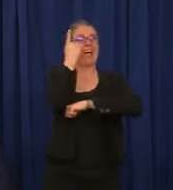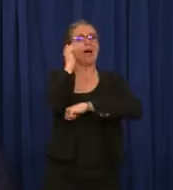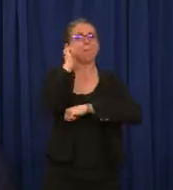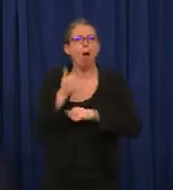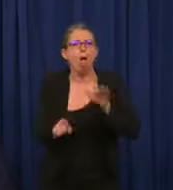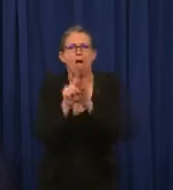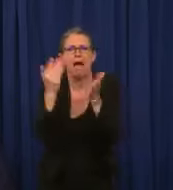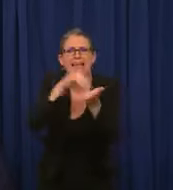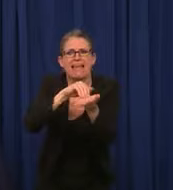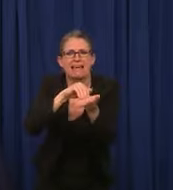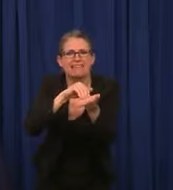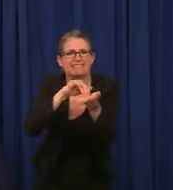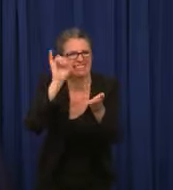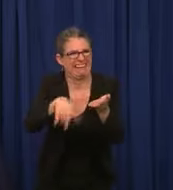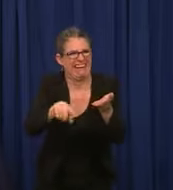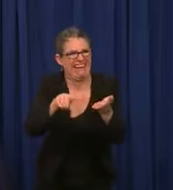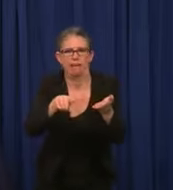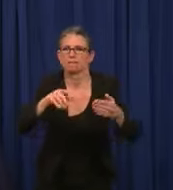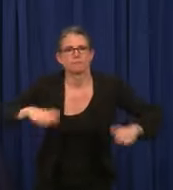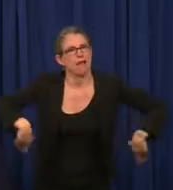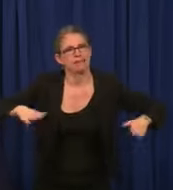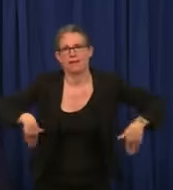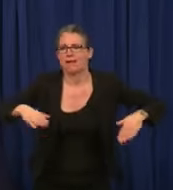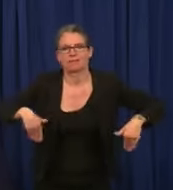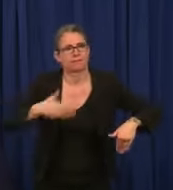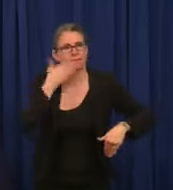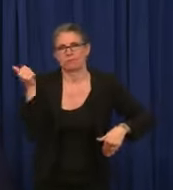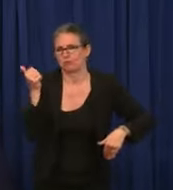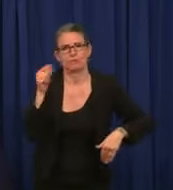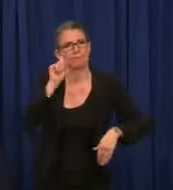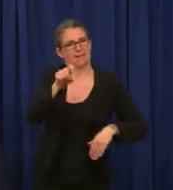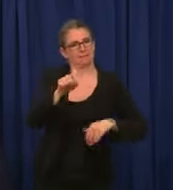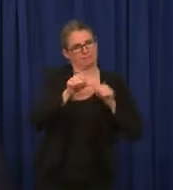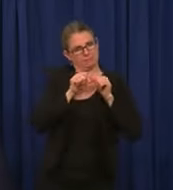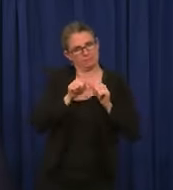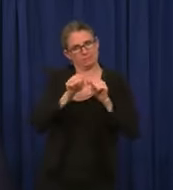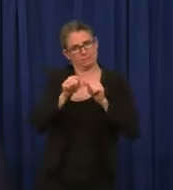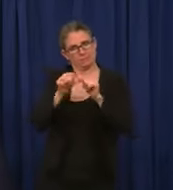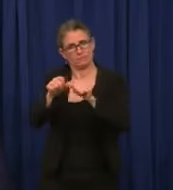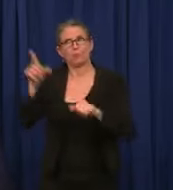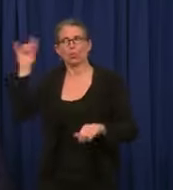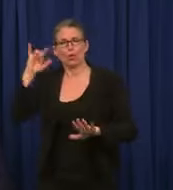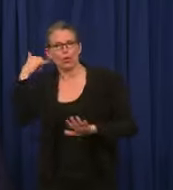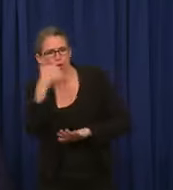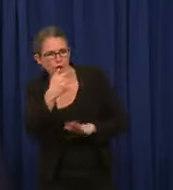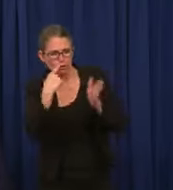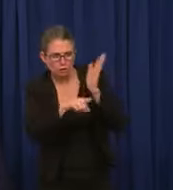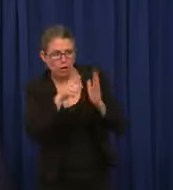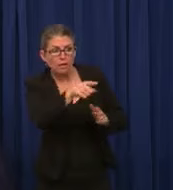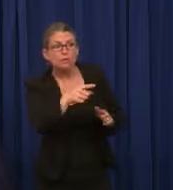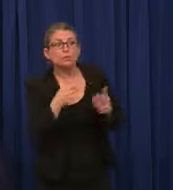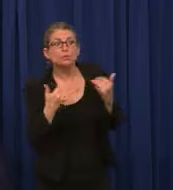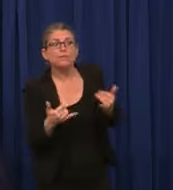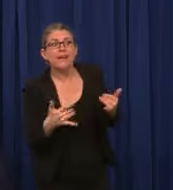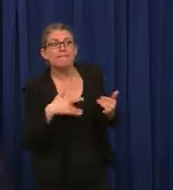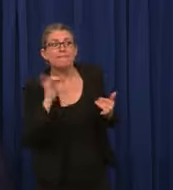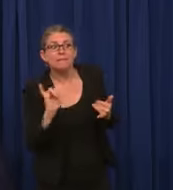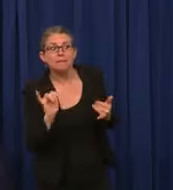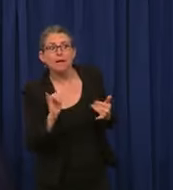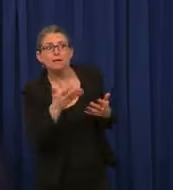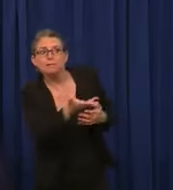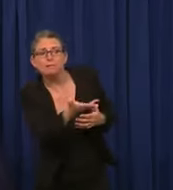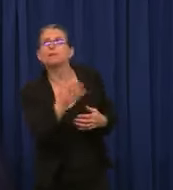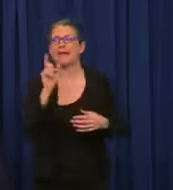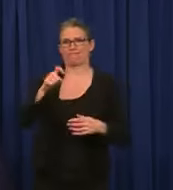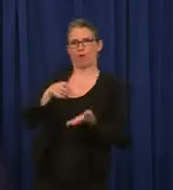that your symptoms have resolved. And based on the data that the US CDC has collected, the risk of transmitting coronavirus